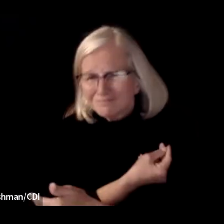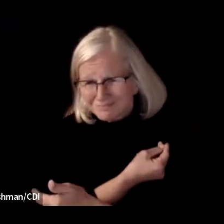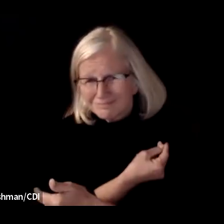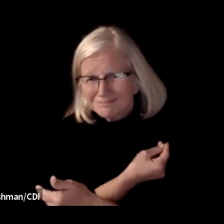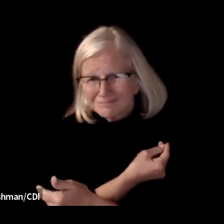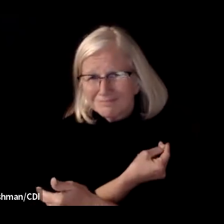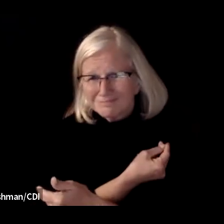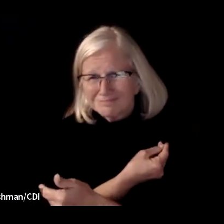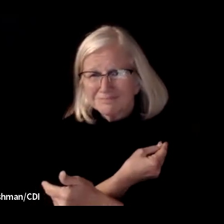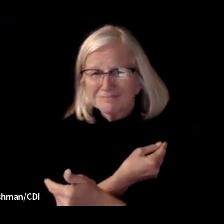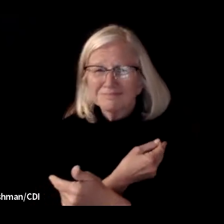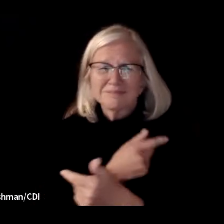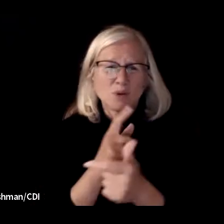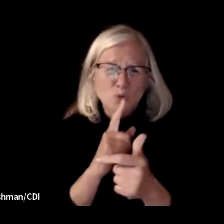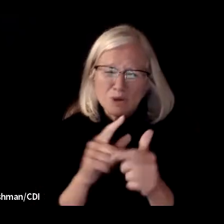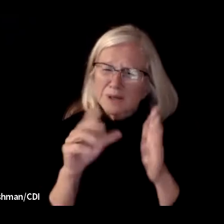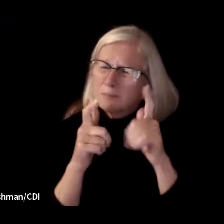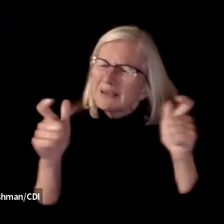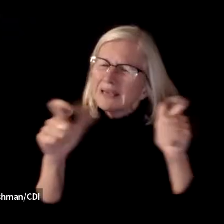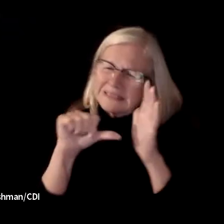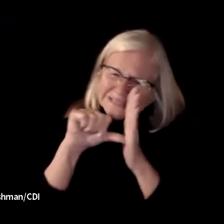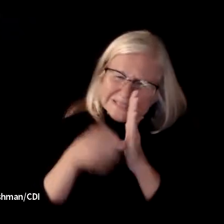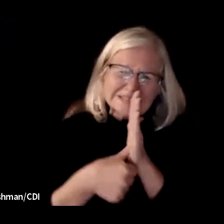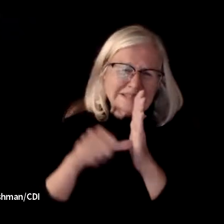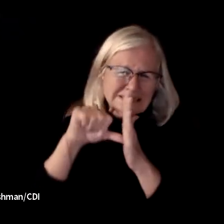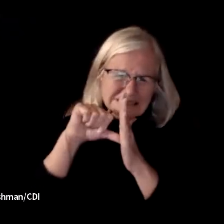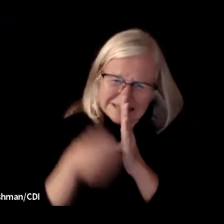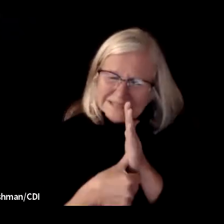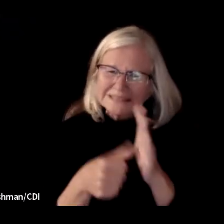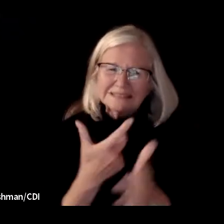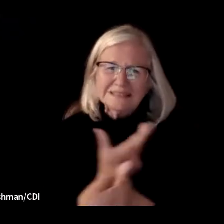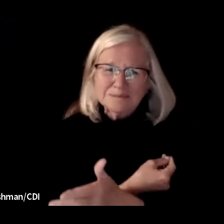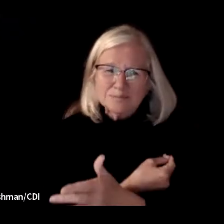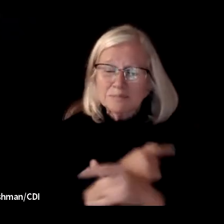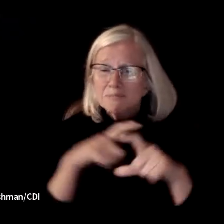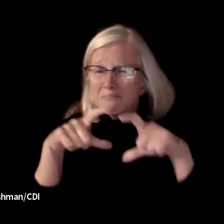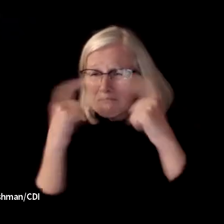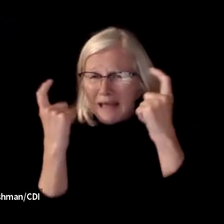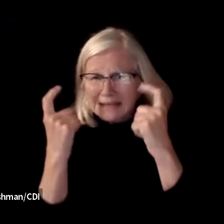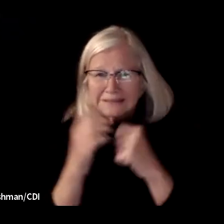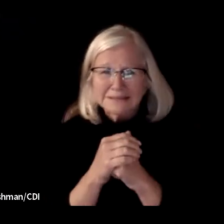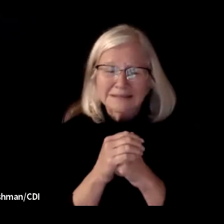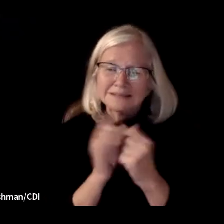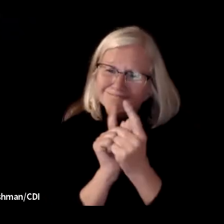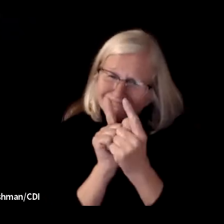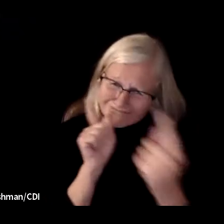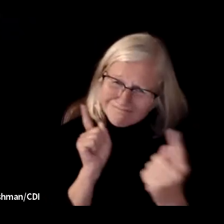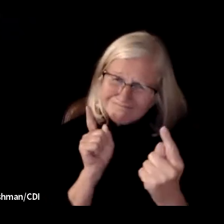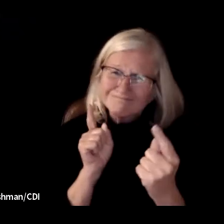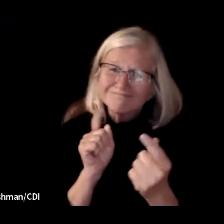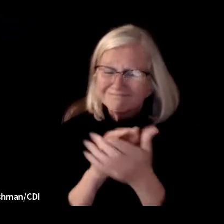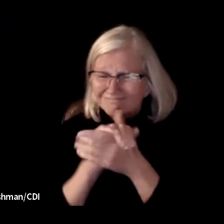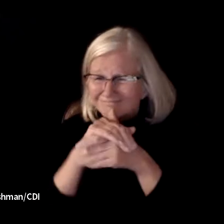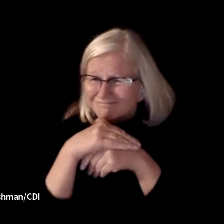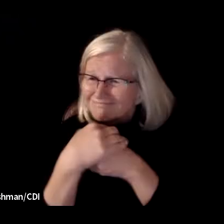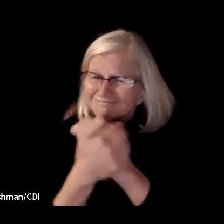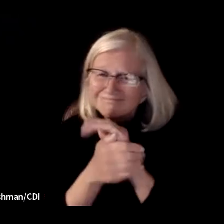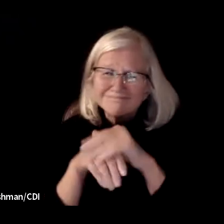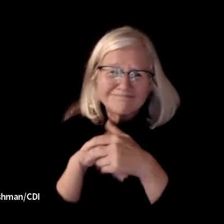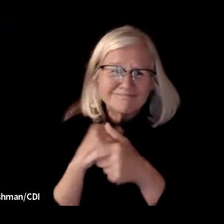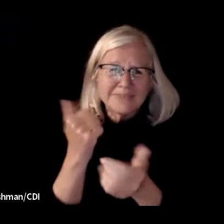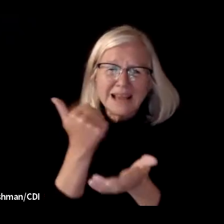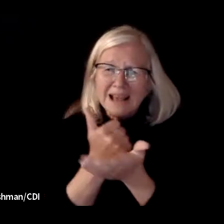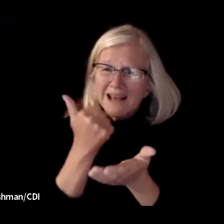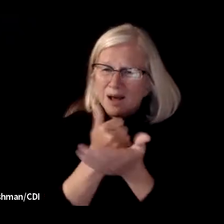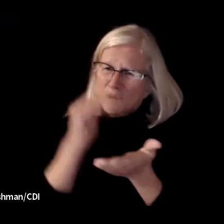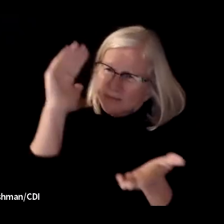out there, as well as masking and all of the other infection prevention interventions that people can take. And I do want to make